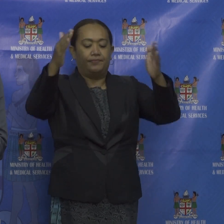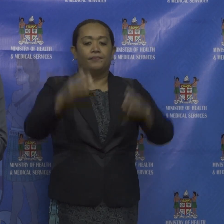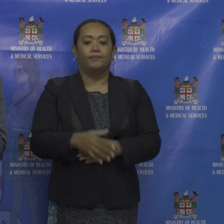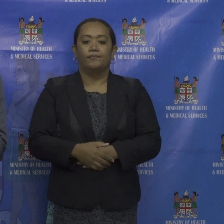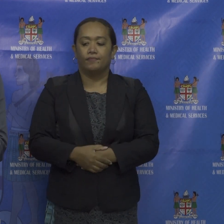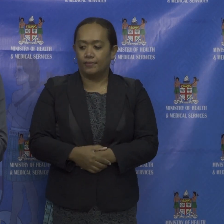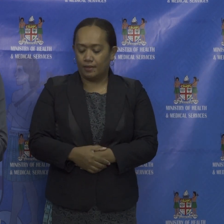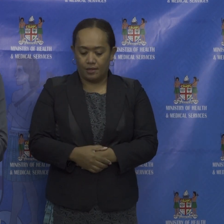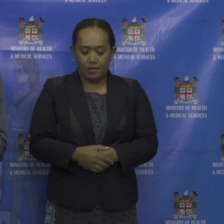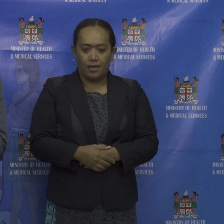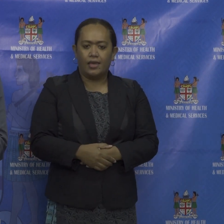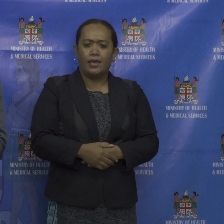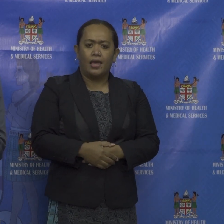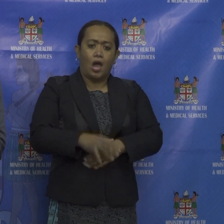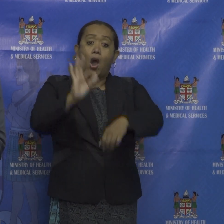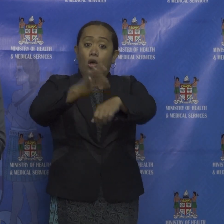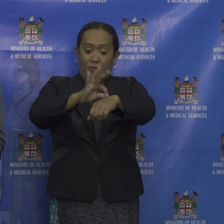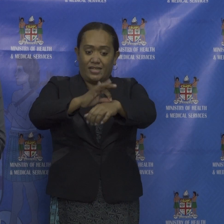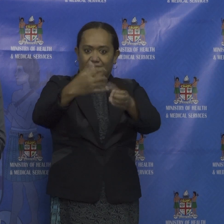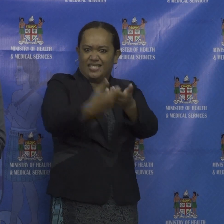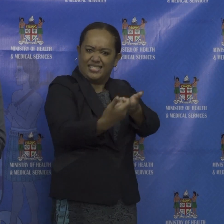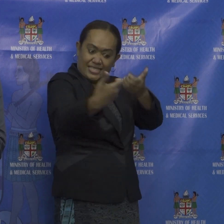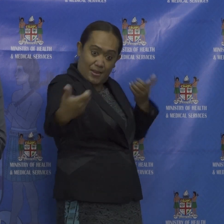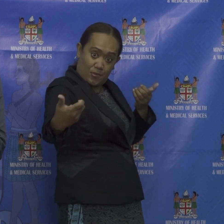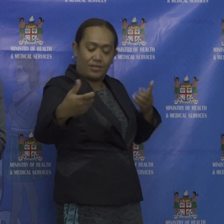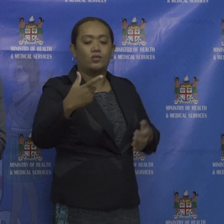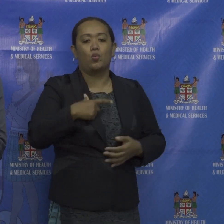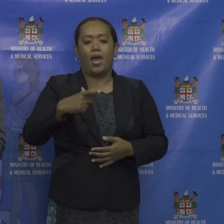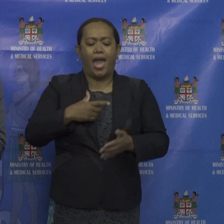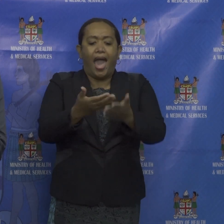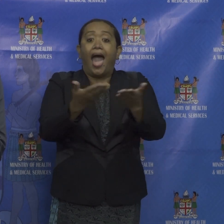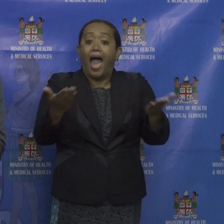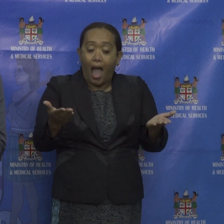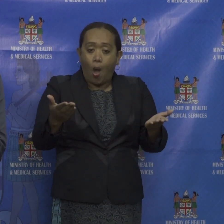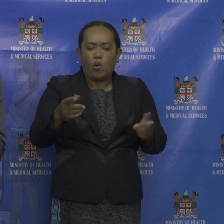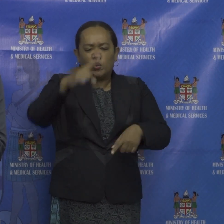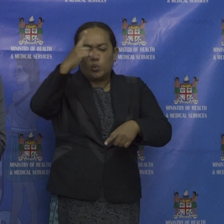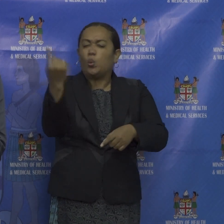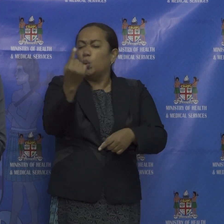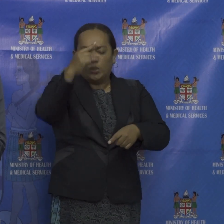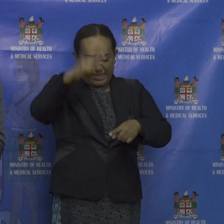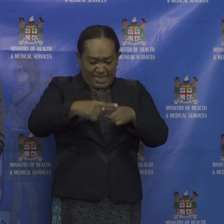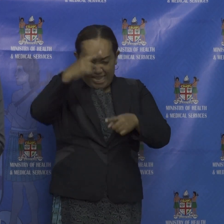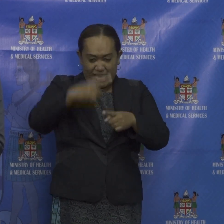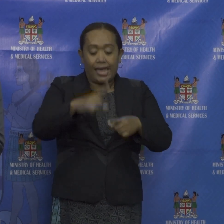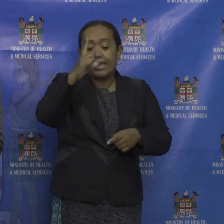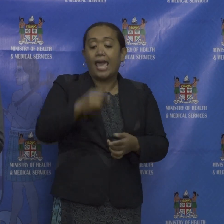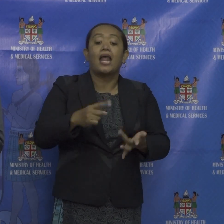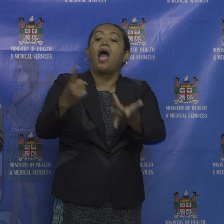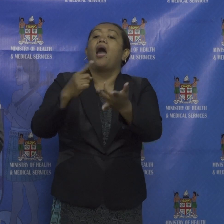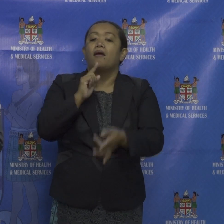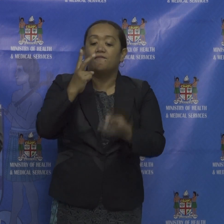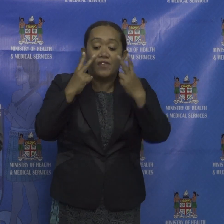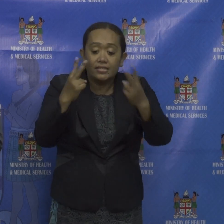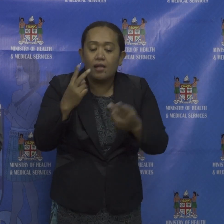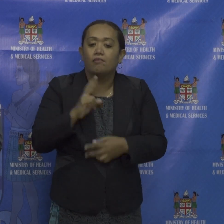Extending from the field hospital will be clear patient flow pathways that allow patients to be moved securely to other hospitals and